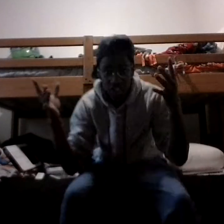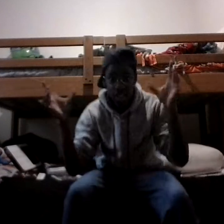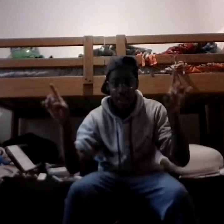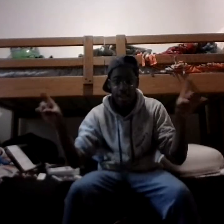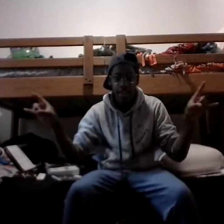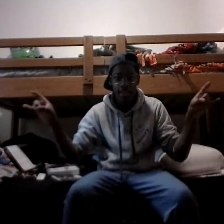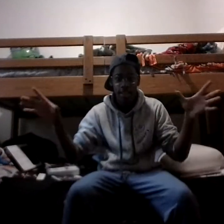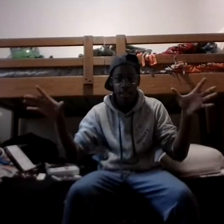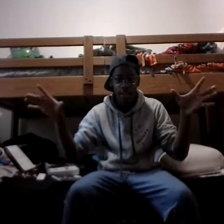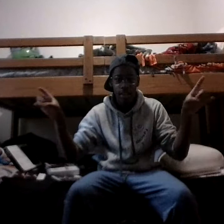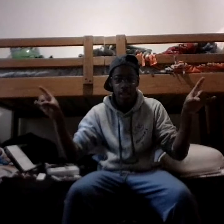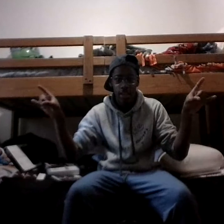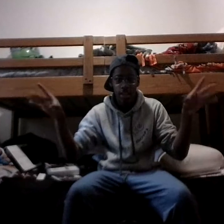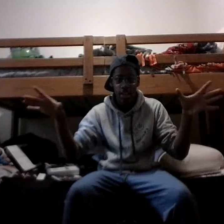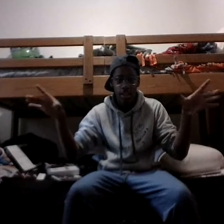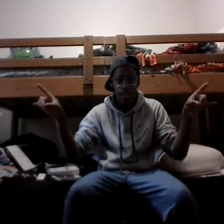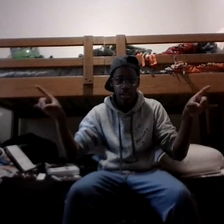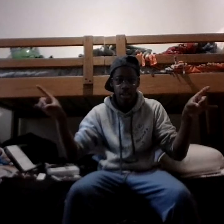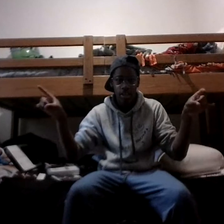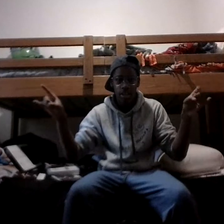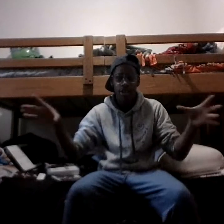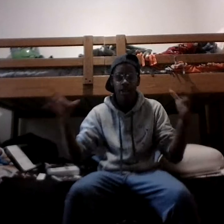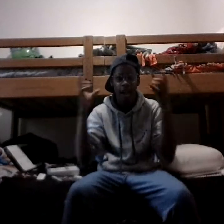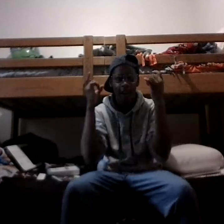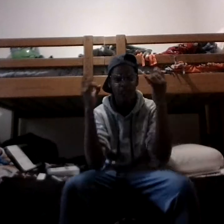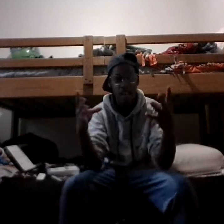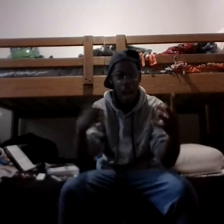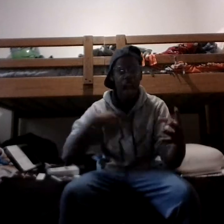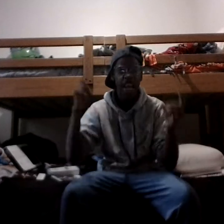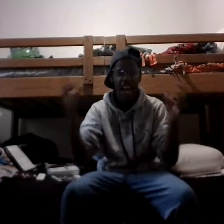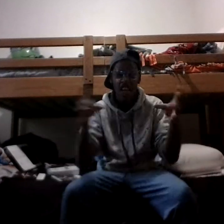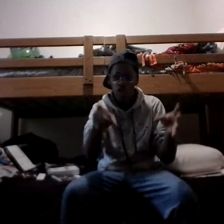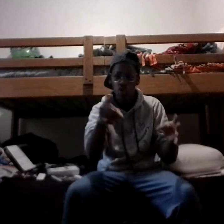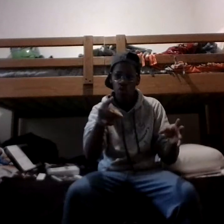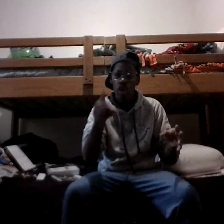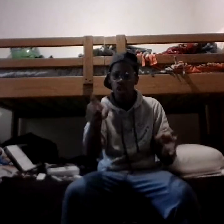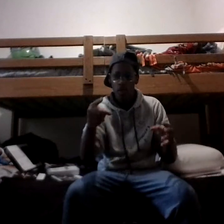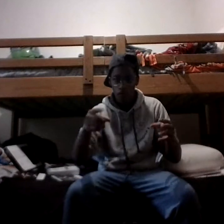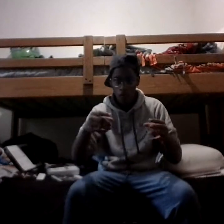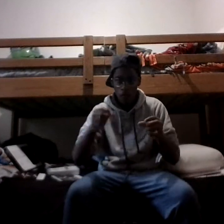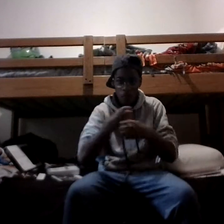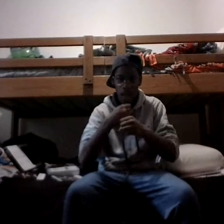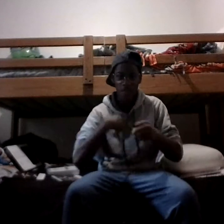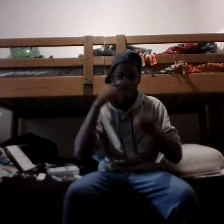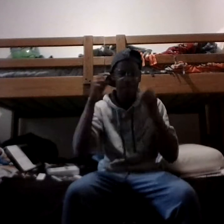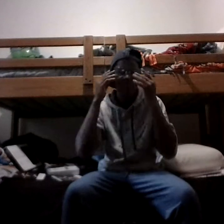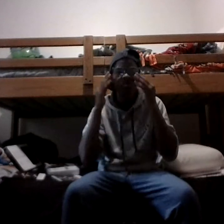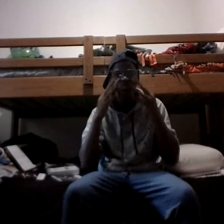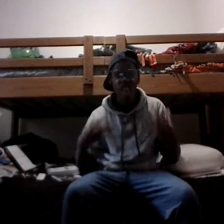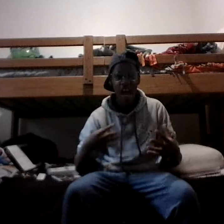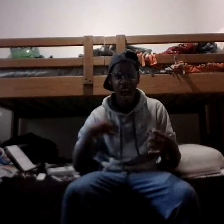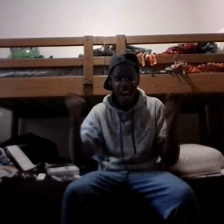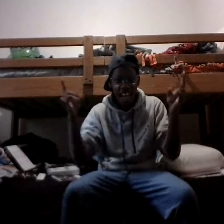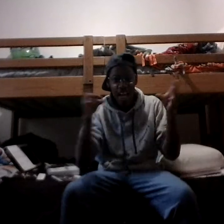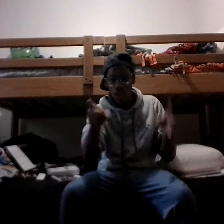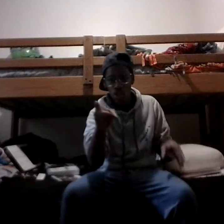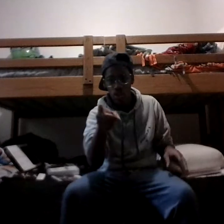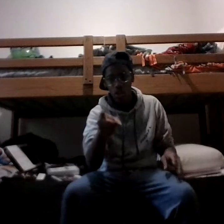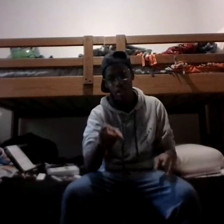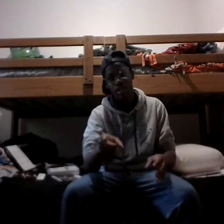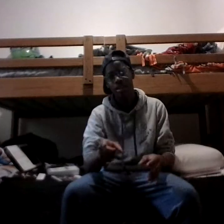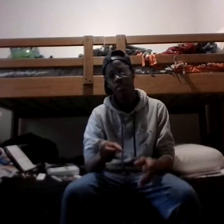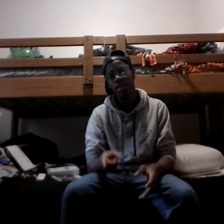right